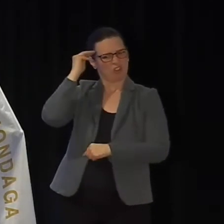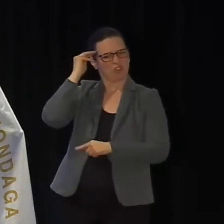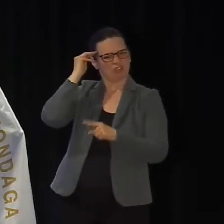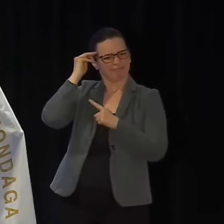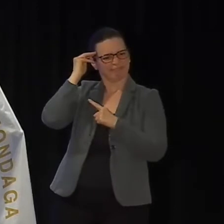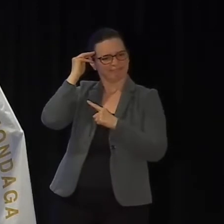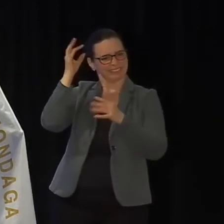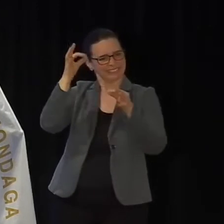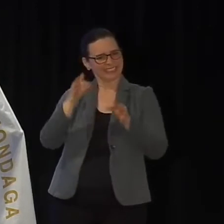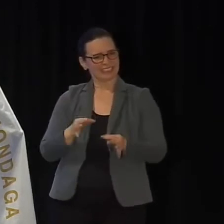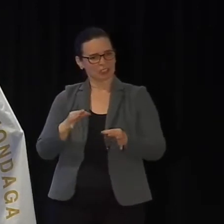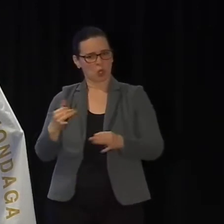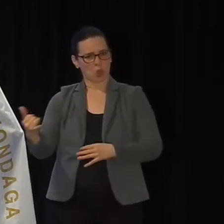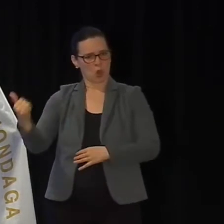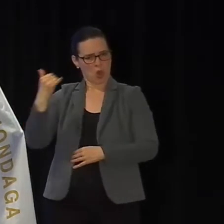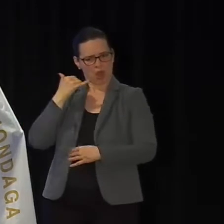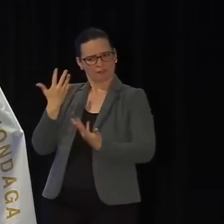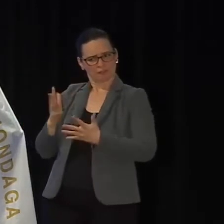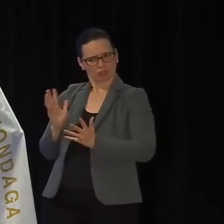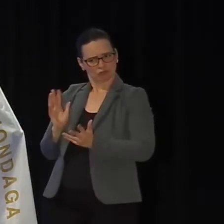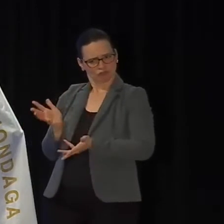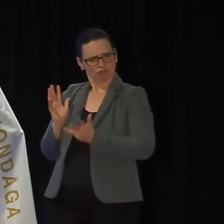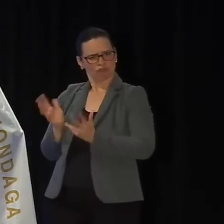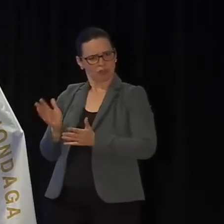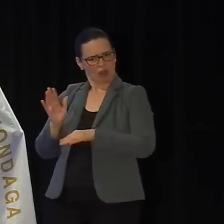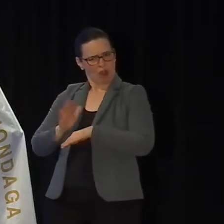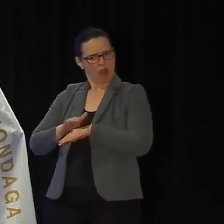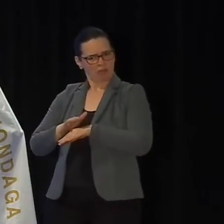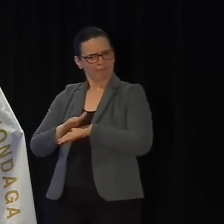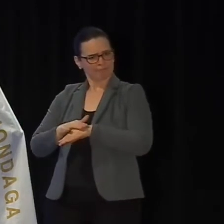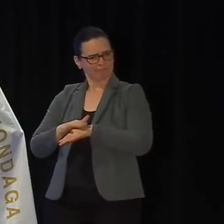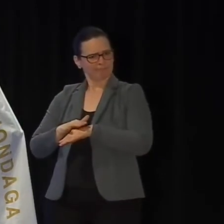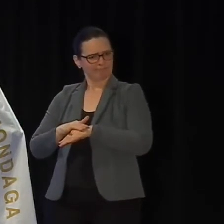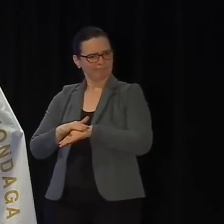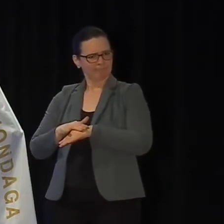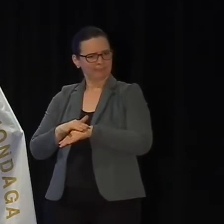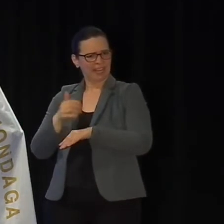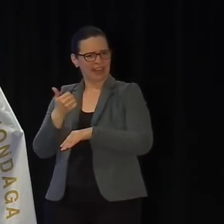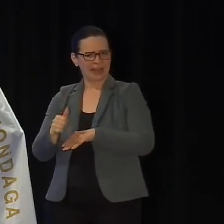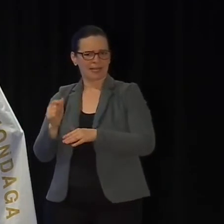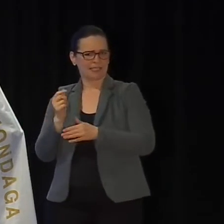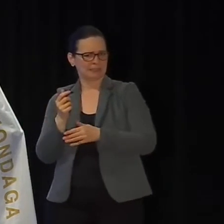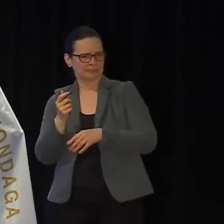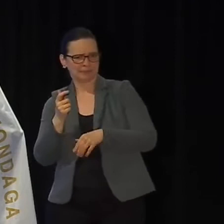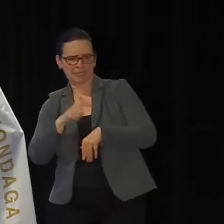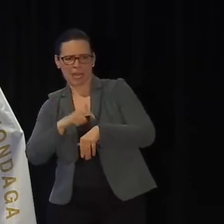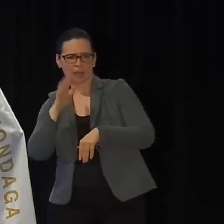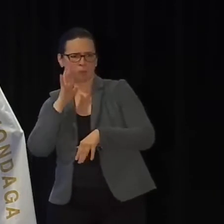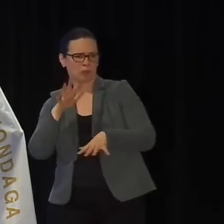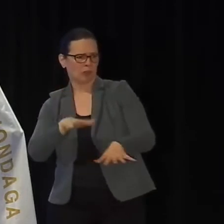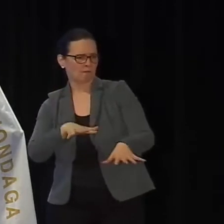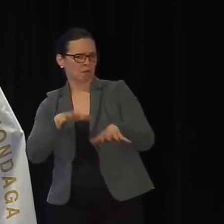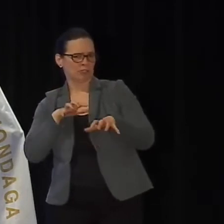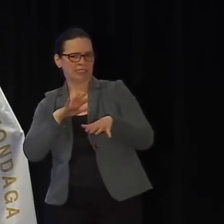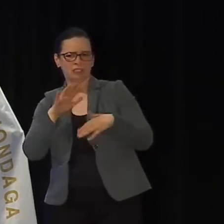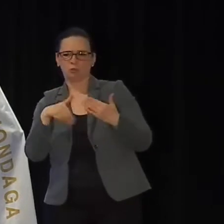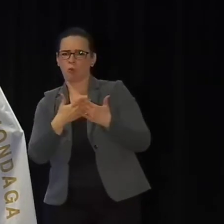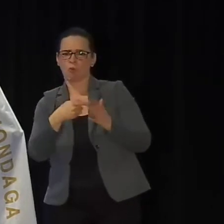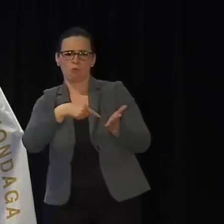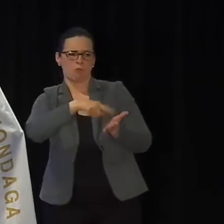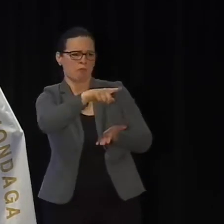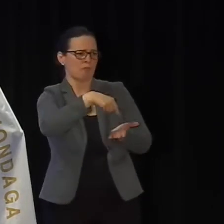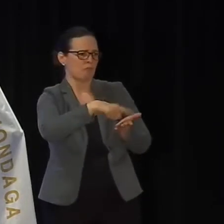called me, gave me a heads up, and within moments, we froze all payments to this